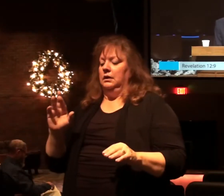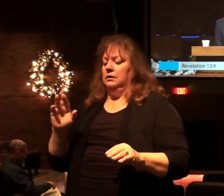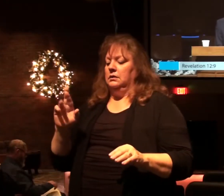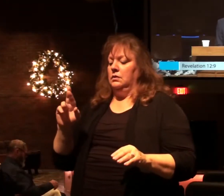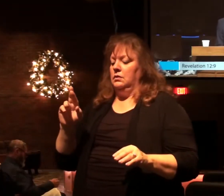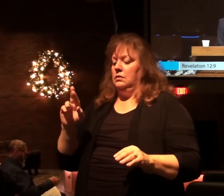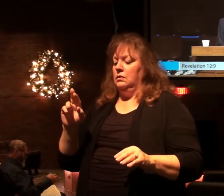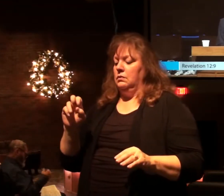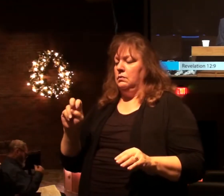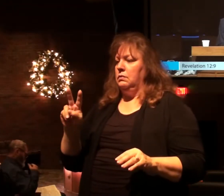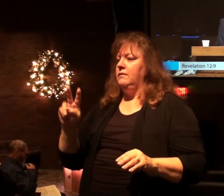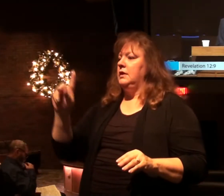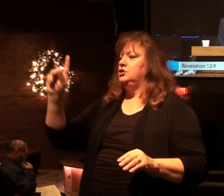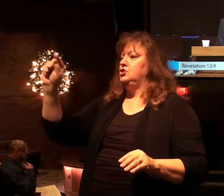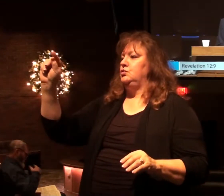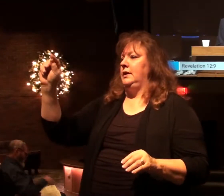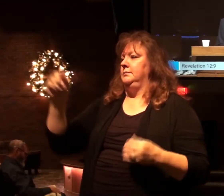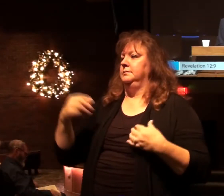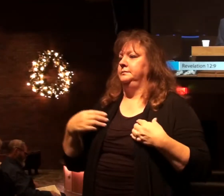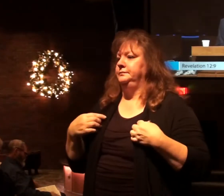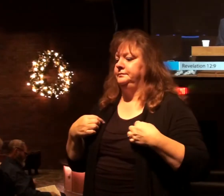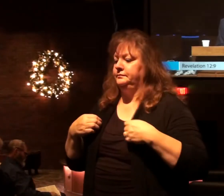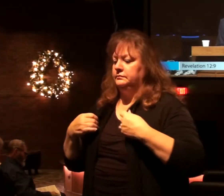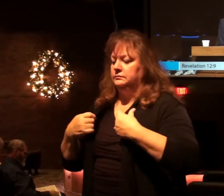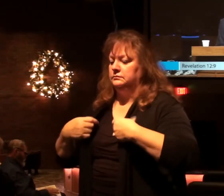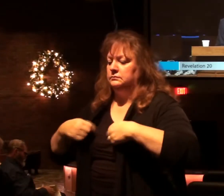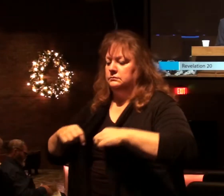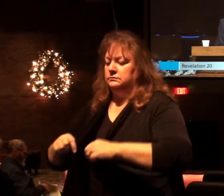20 of Revelation.